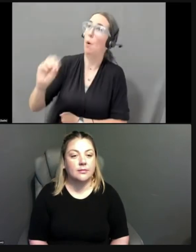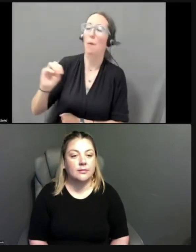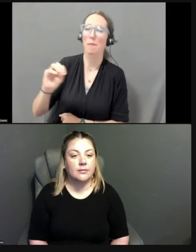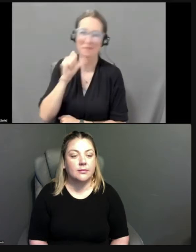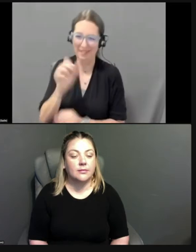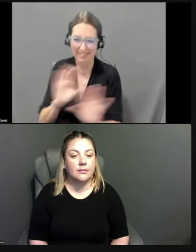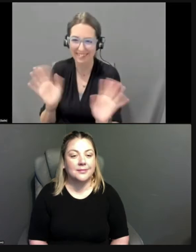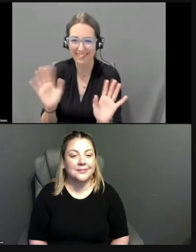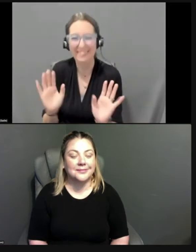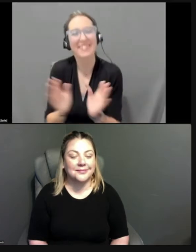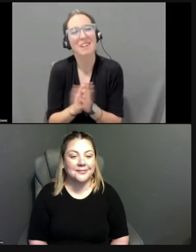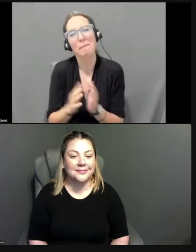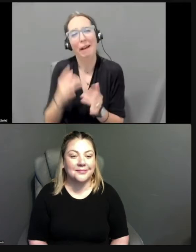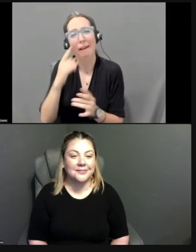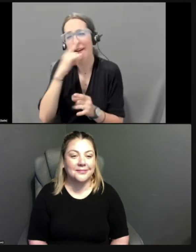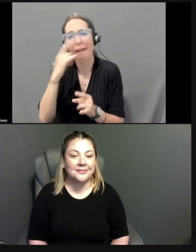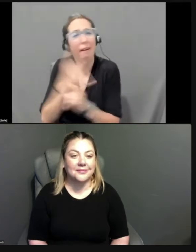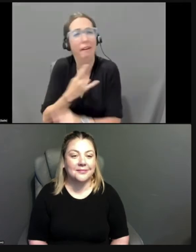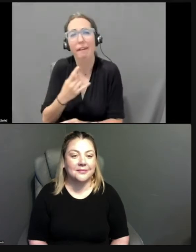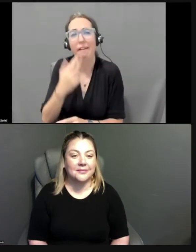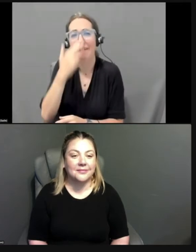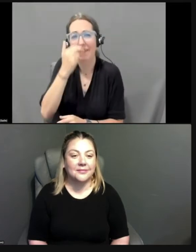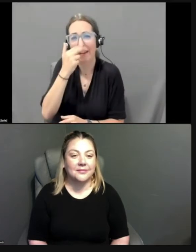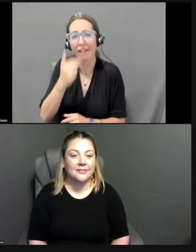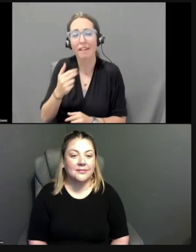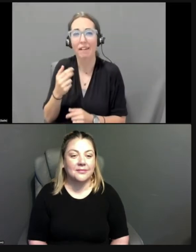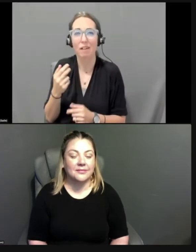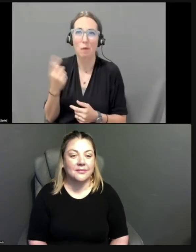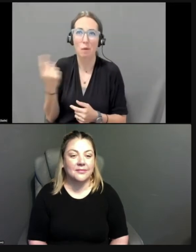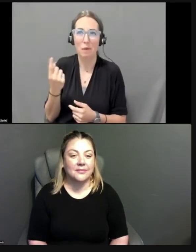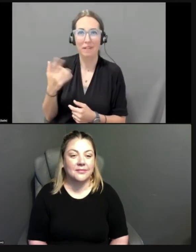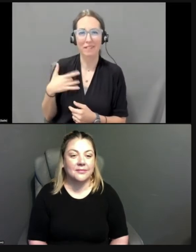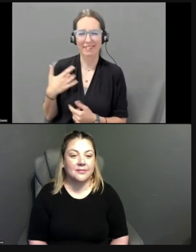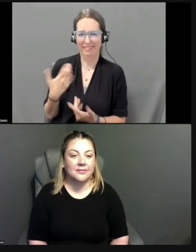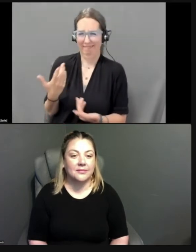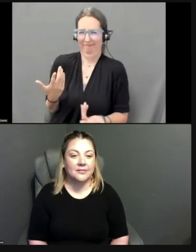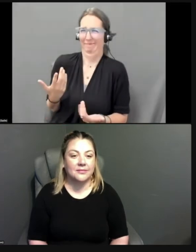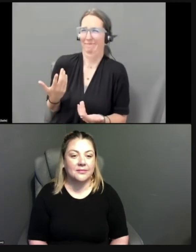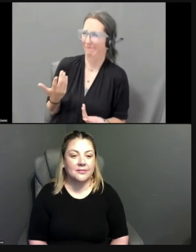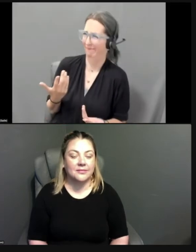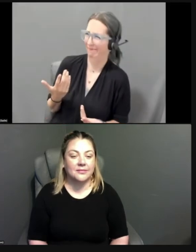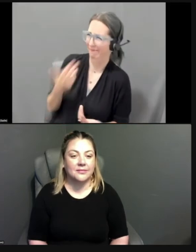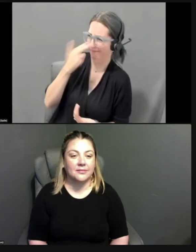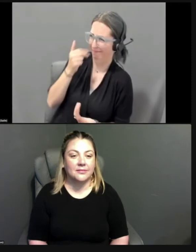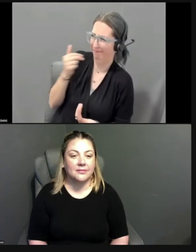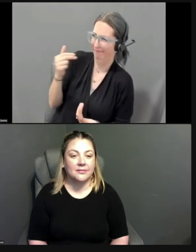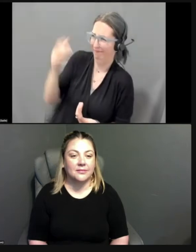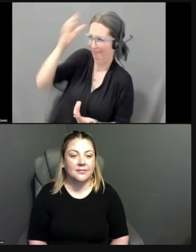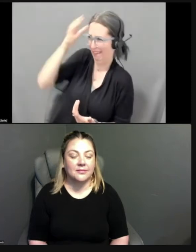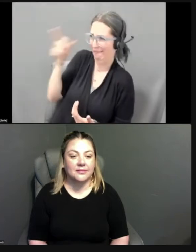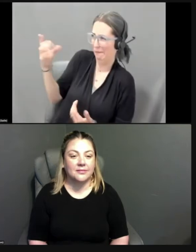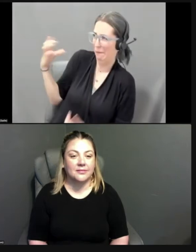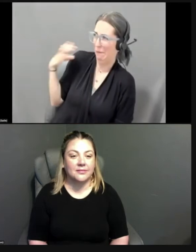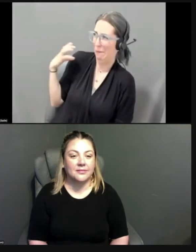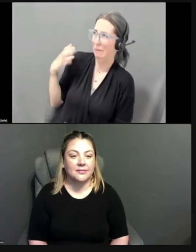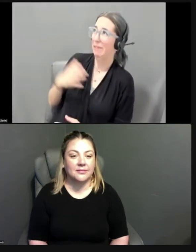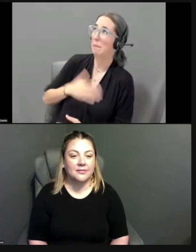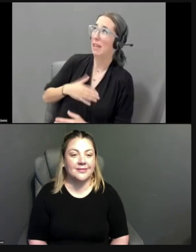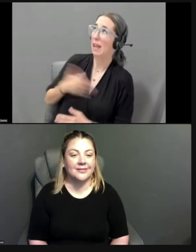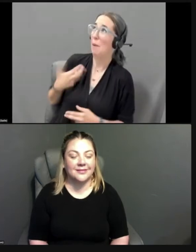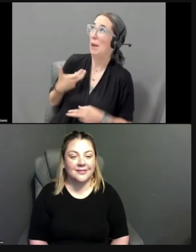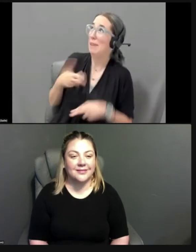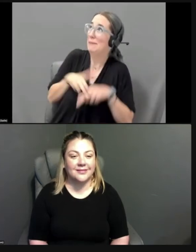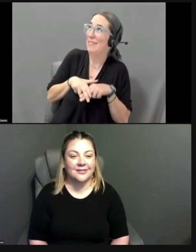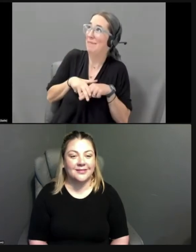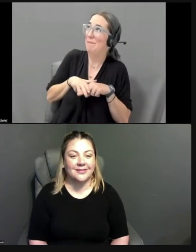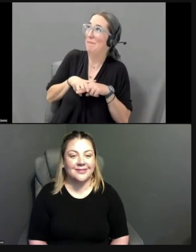kind of ironic and funny, I thought. Even at the time, I always thought this was kind of funny, that my dad was the coach. I was like, please don't put me in. I just want to sit